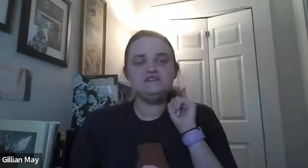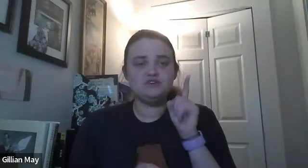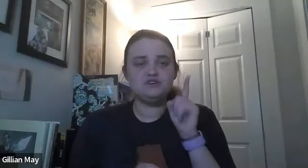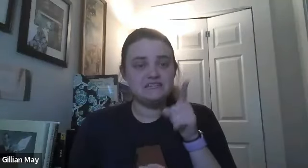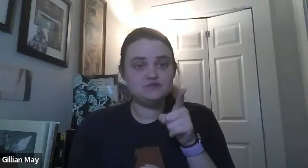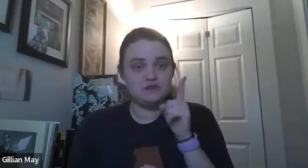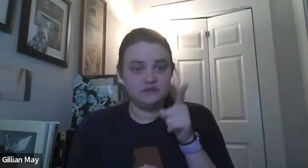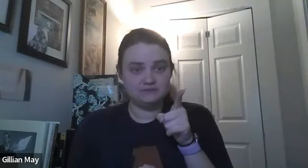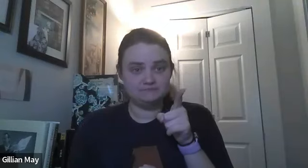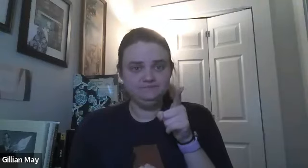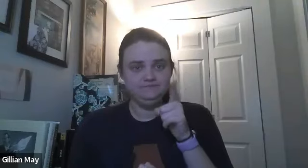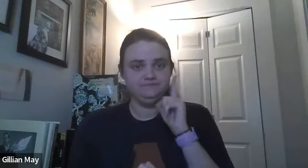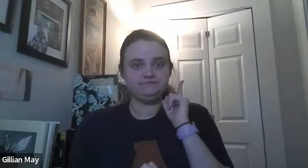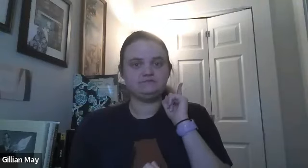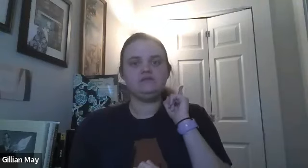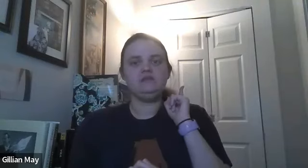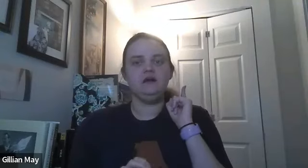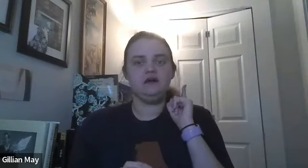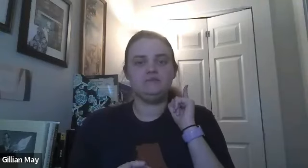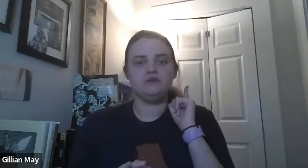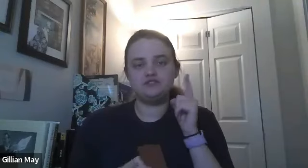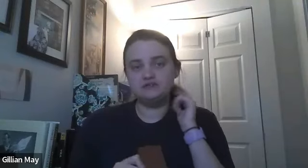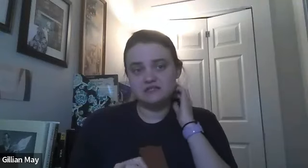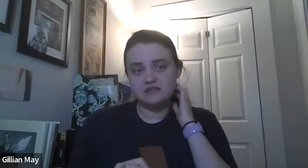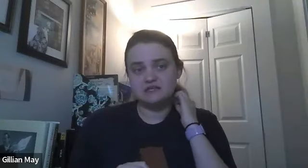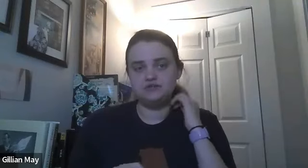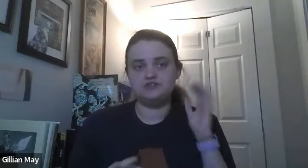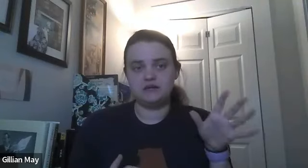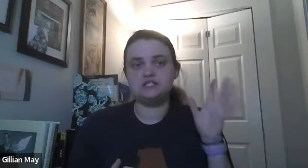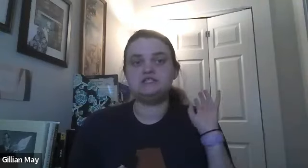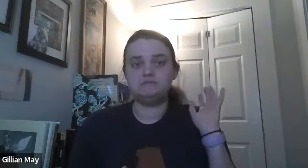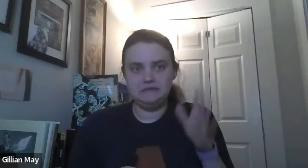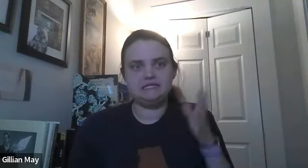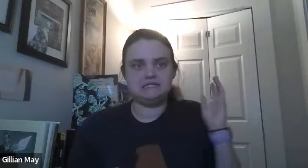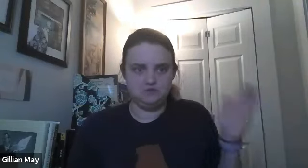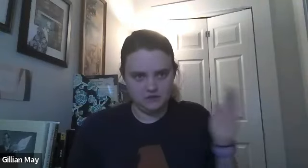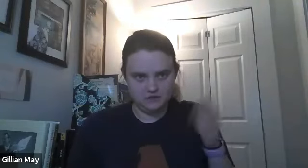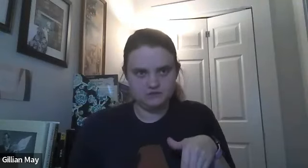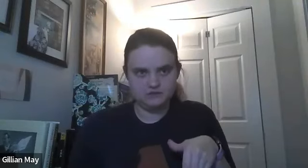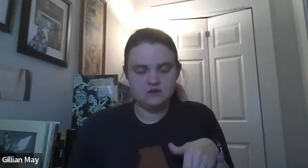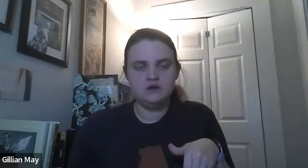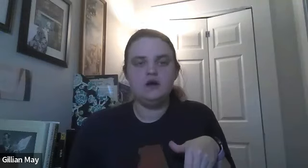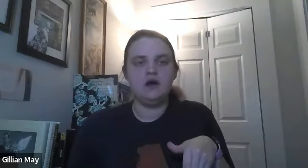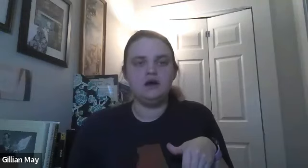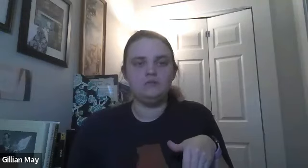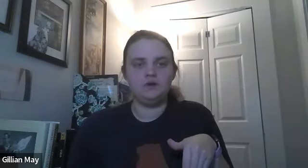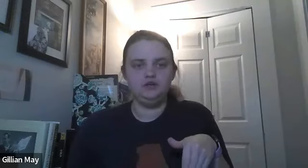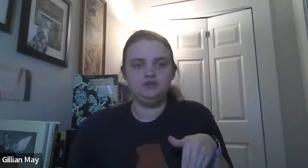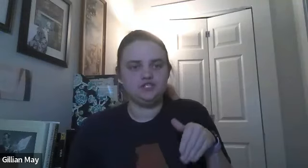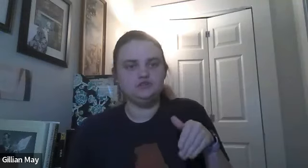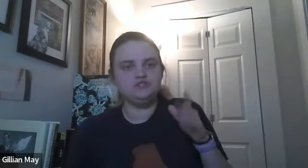So that same sort of thing. There are certain signs that will use directions. Meet is one of those, where you just use